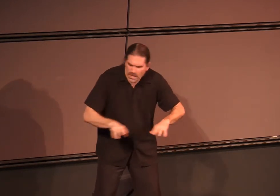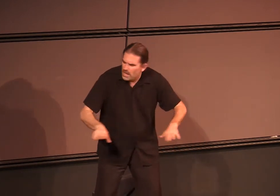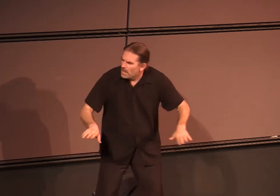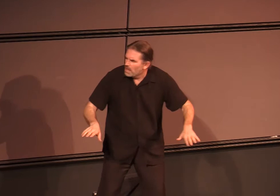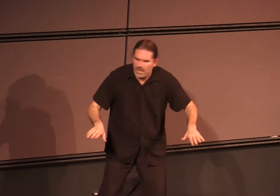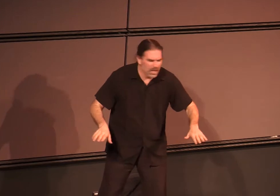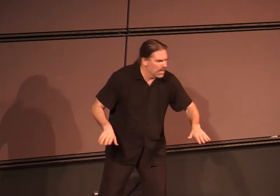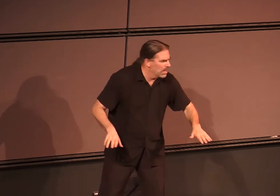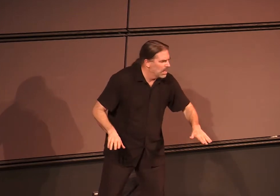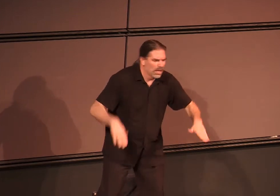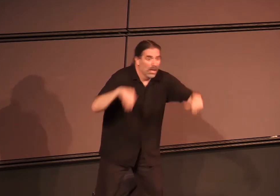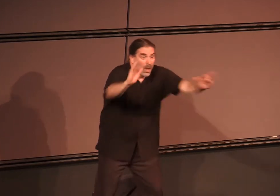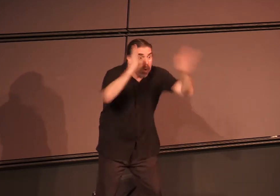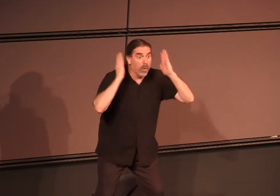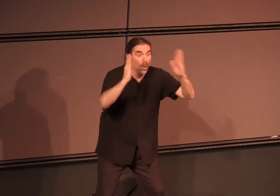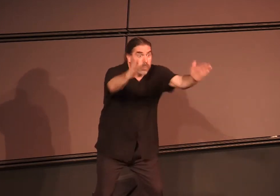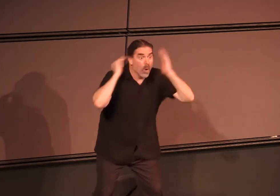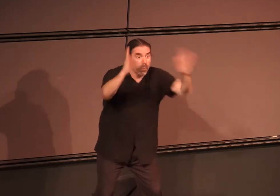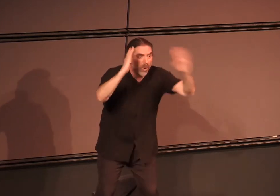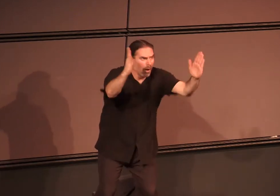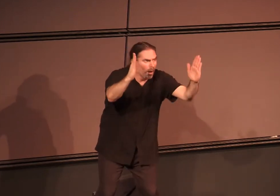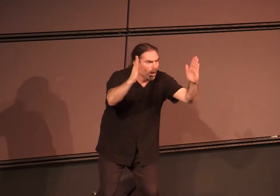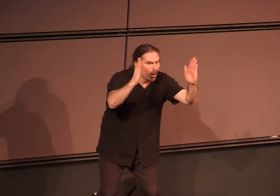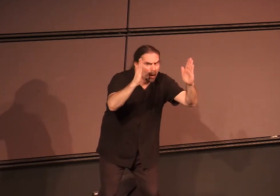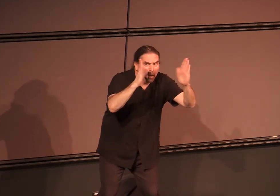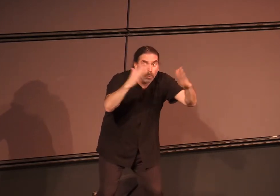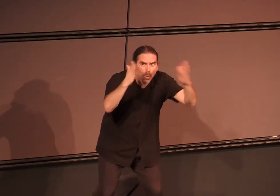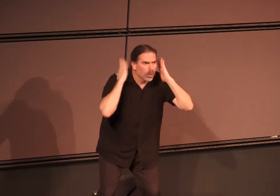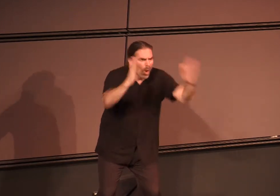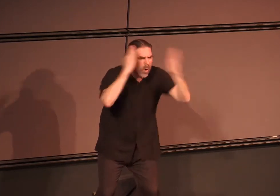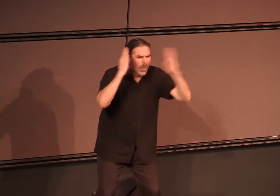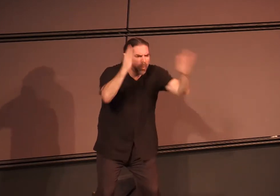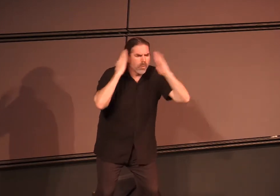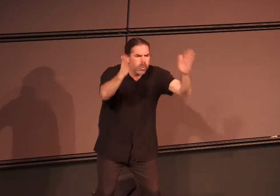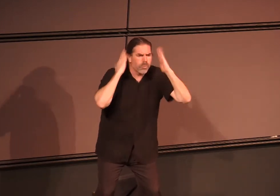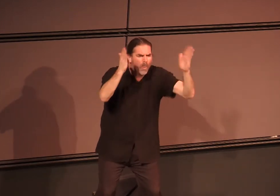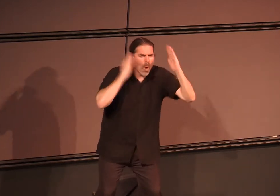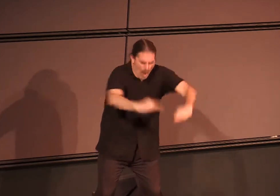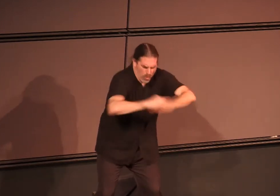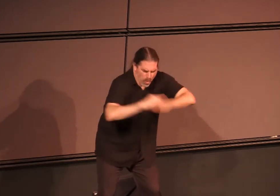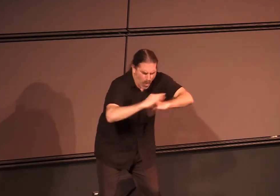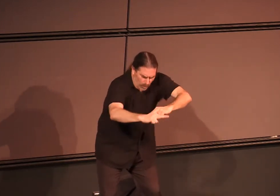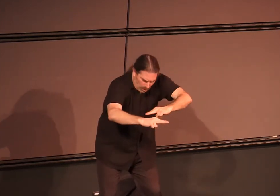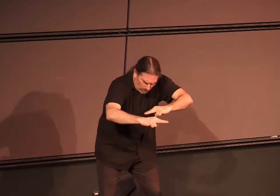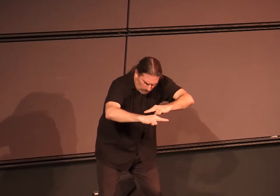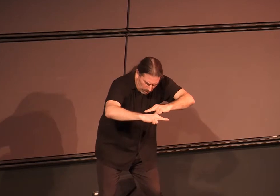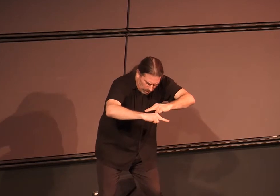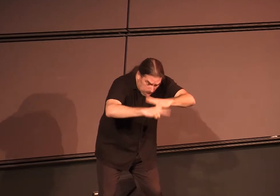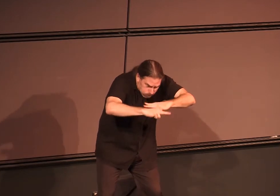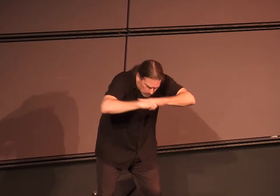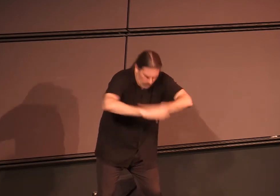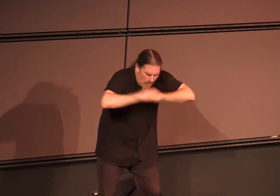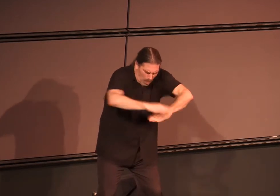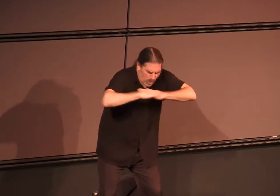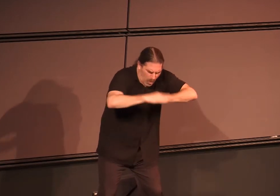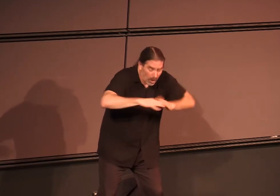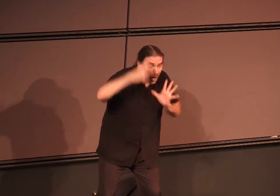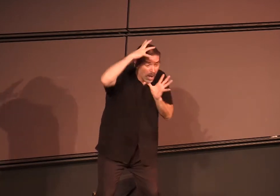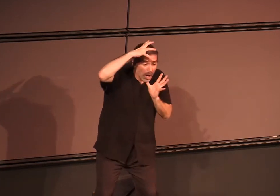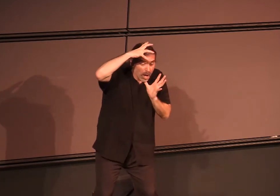Train. Walls rushing by. Walls. Tracks pulsating.